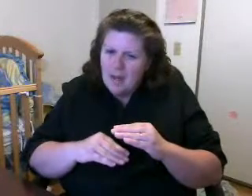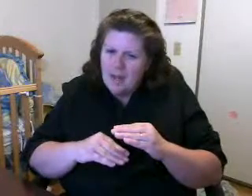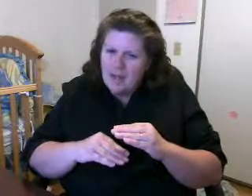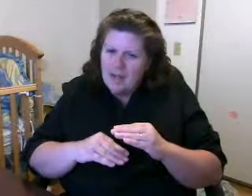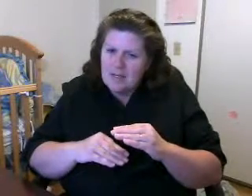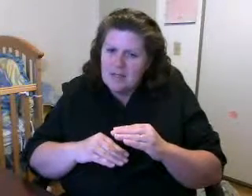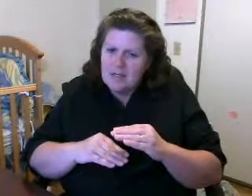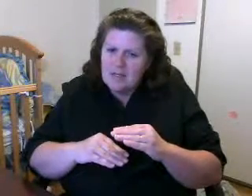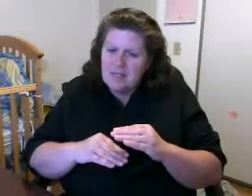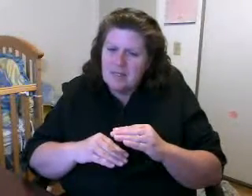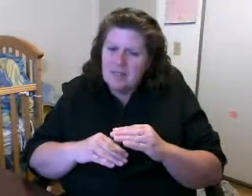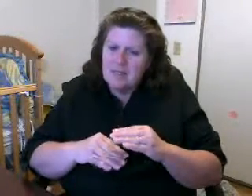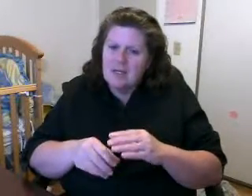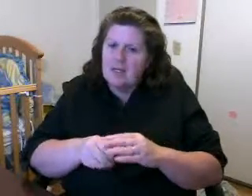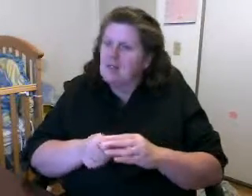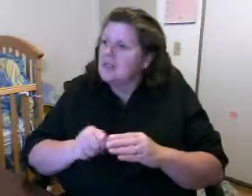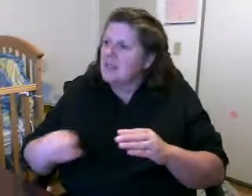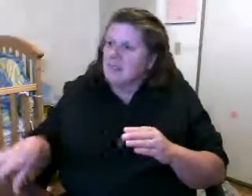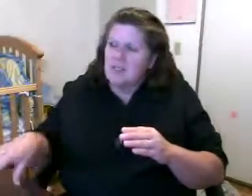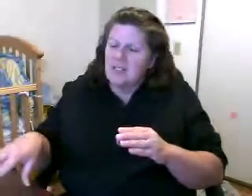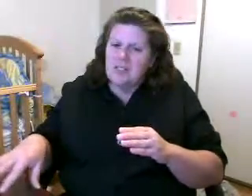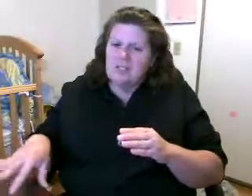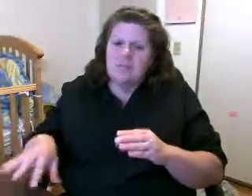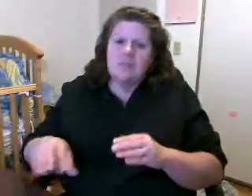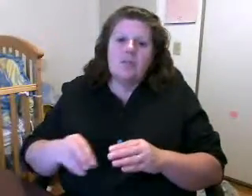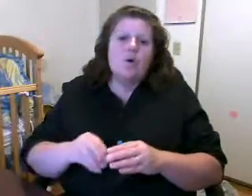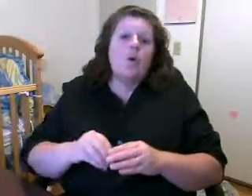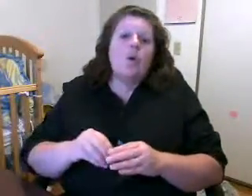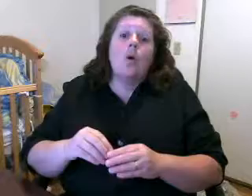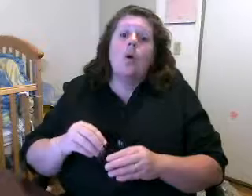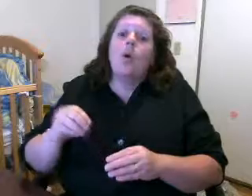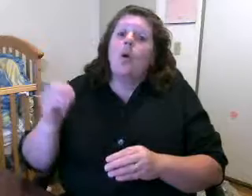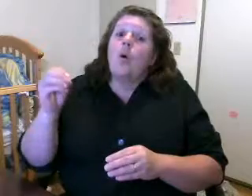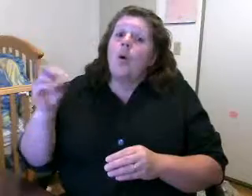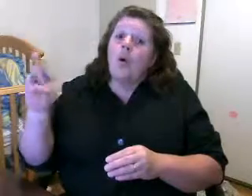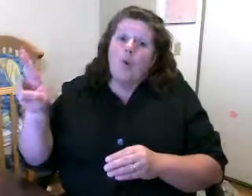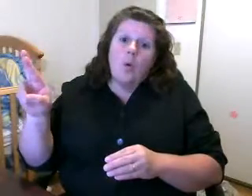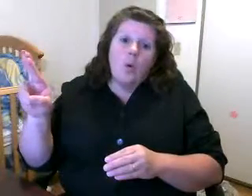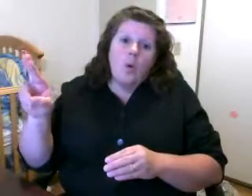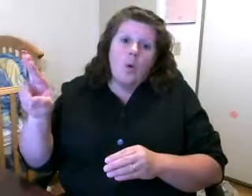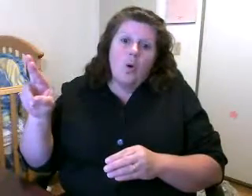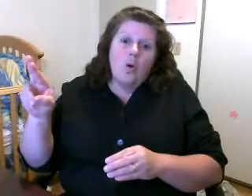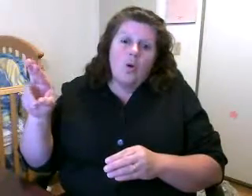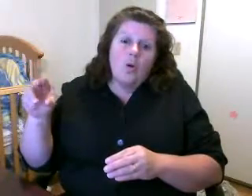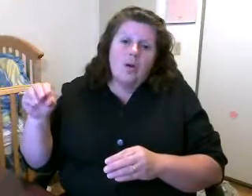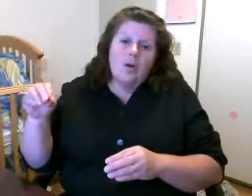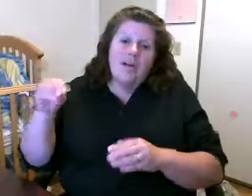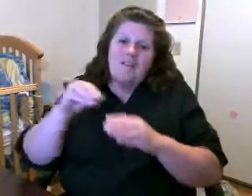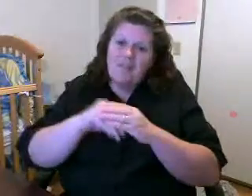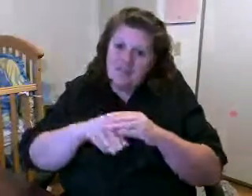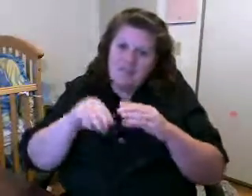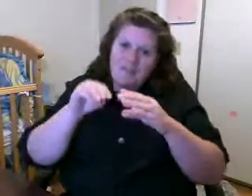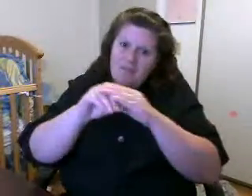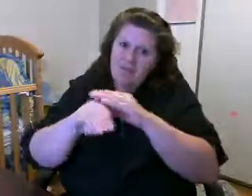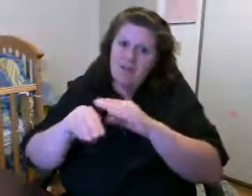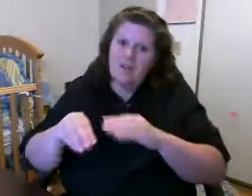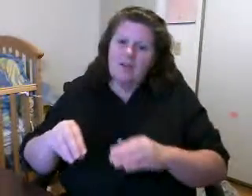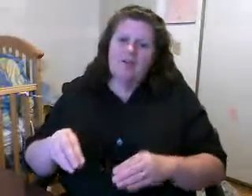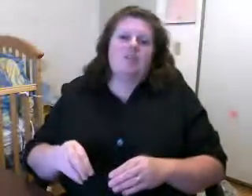to minimize distracting mannerisms or fillers. We know what fillers are when we're speaking, right? Such as